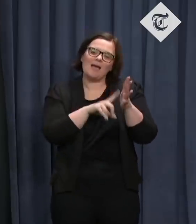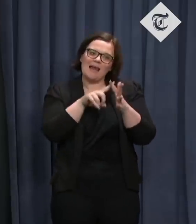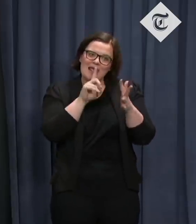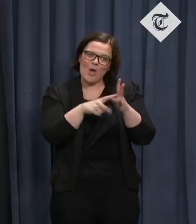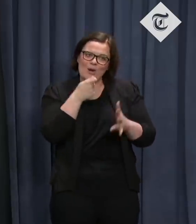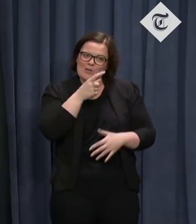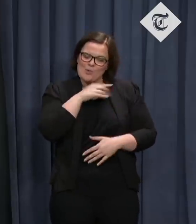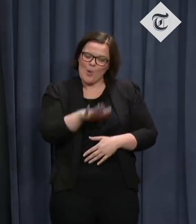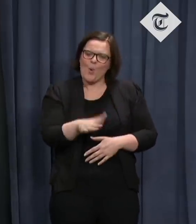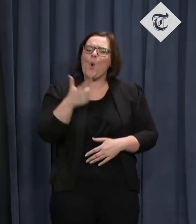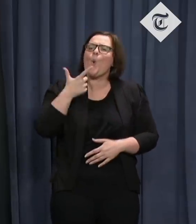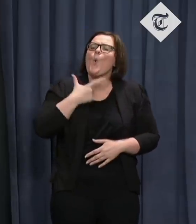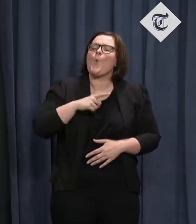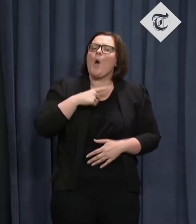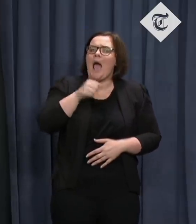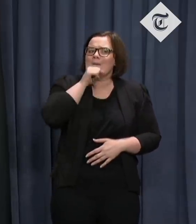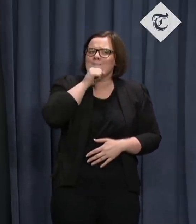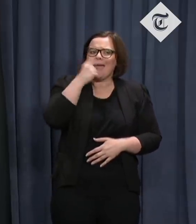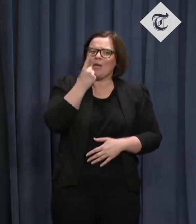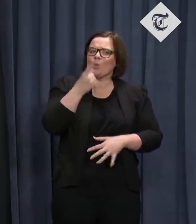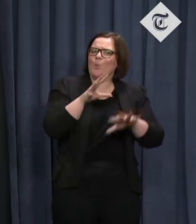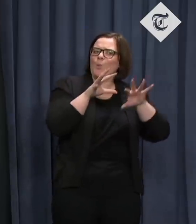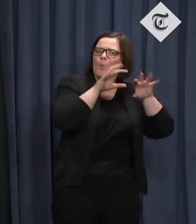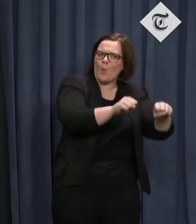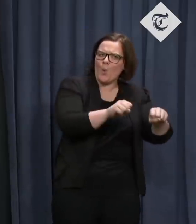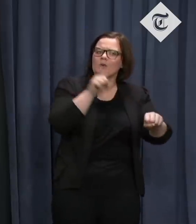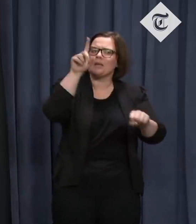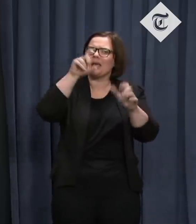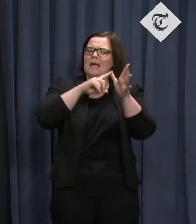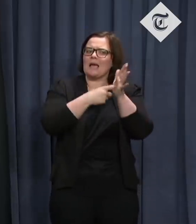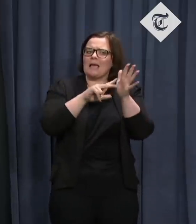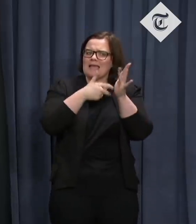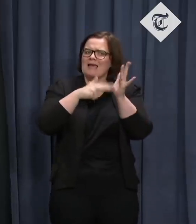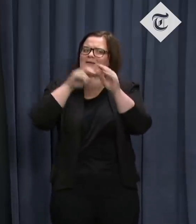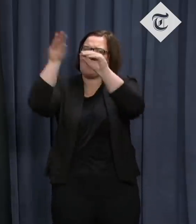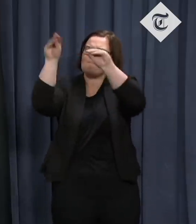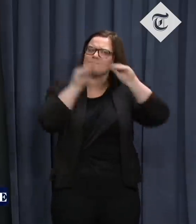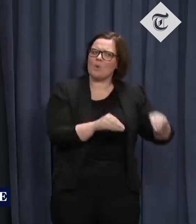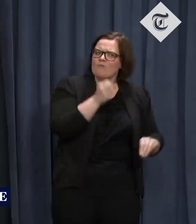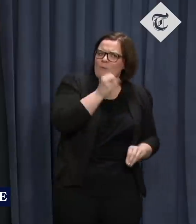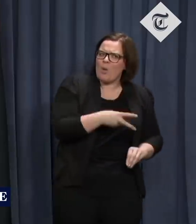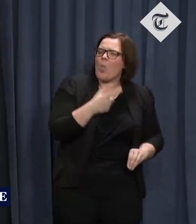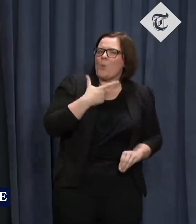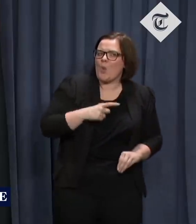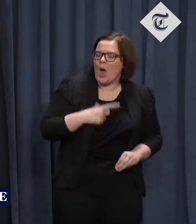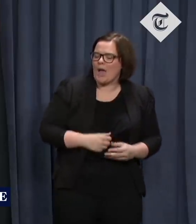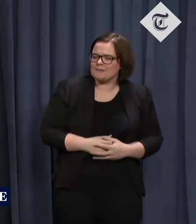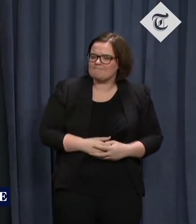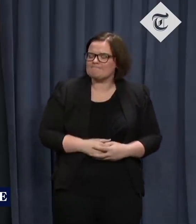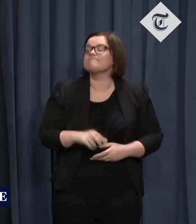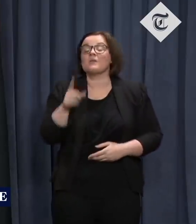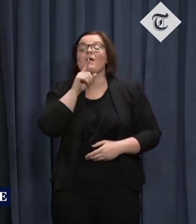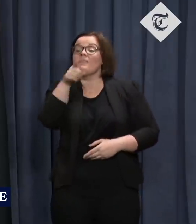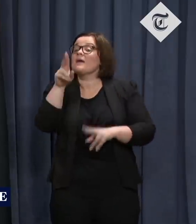explain the reasoning behind moving the accused man from Carnarvon to Perth? That's a normal process. When a person